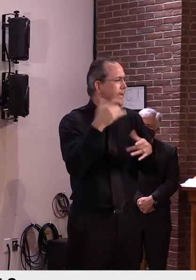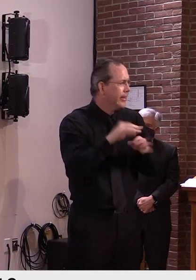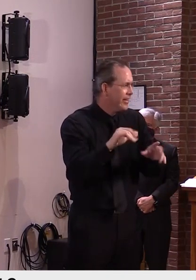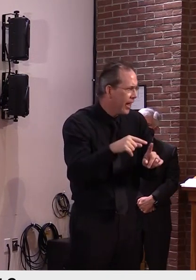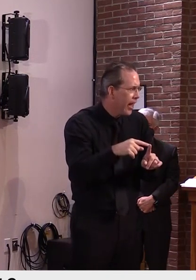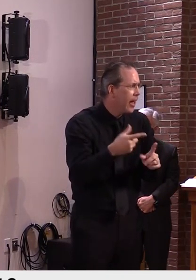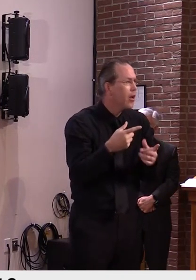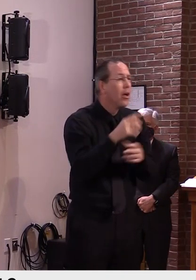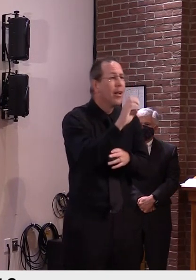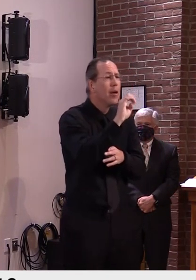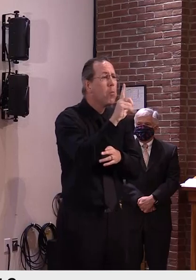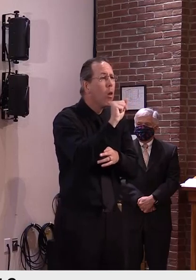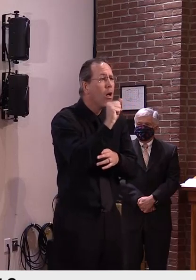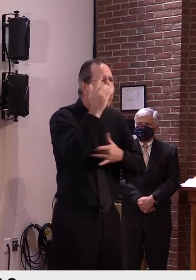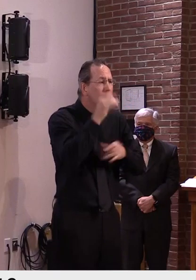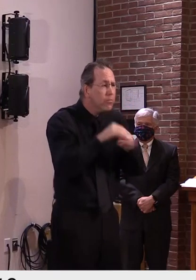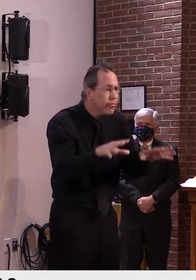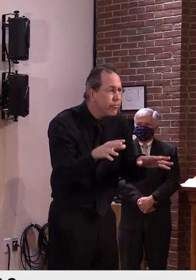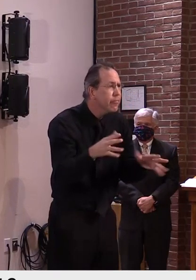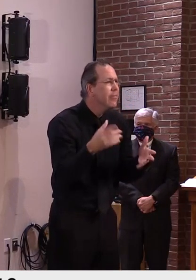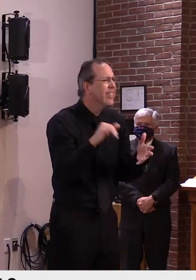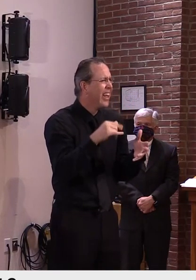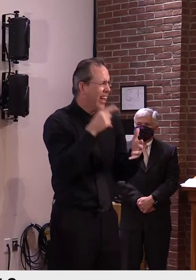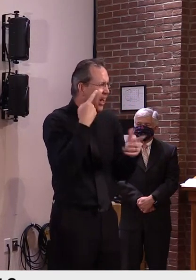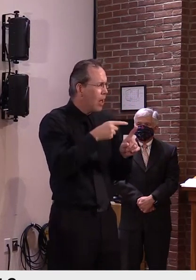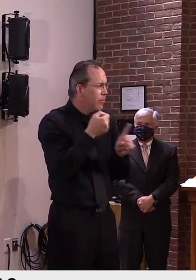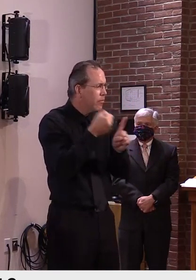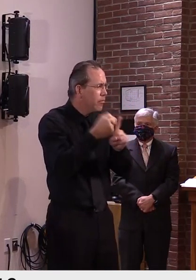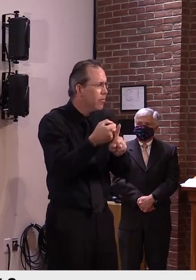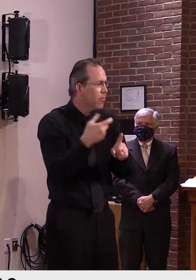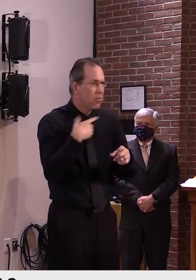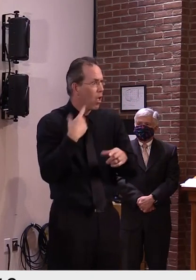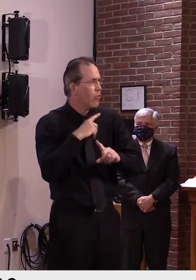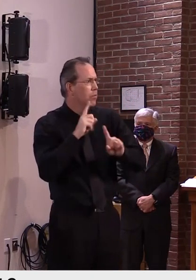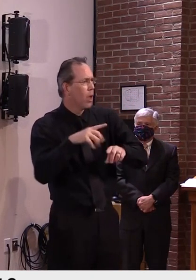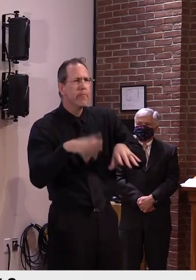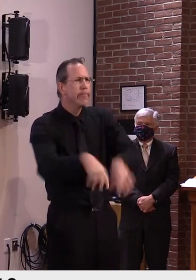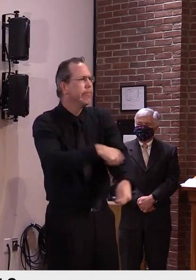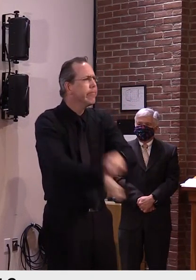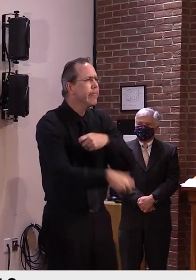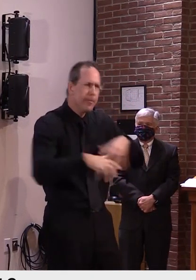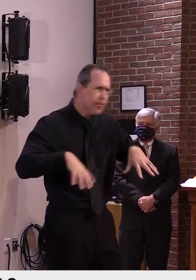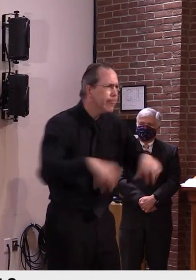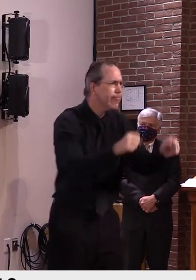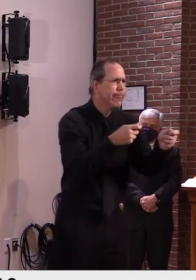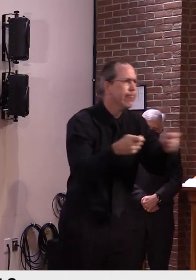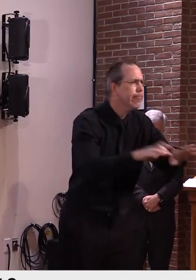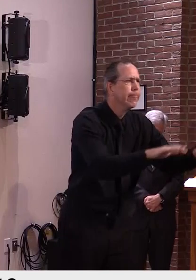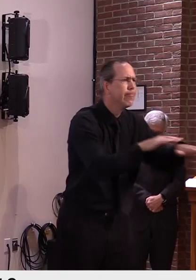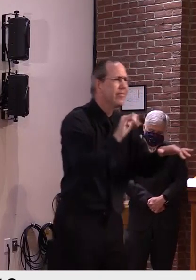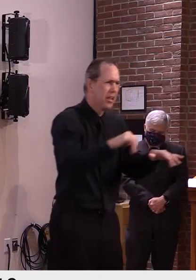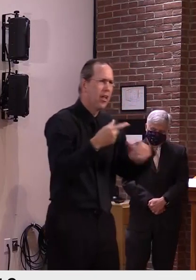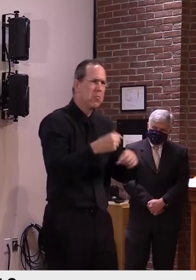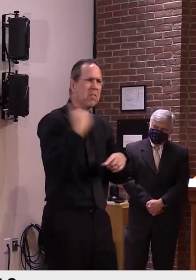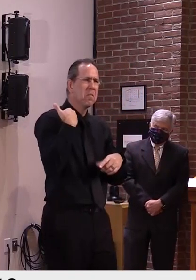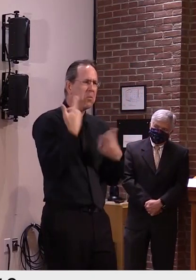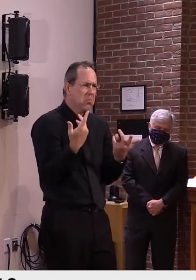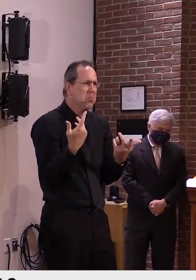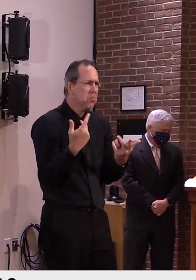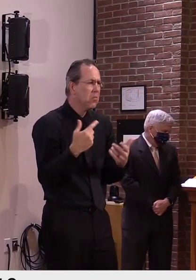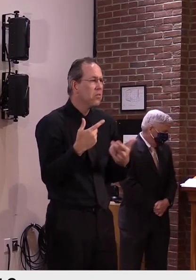had a strategy for all of those. The citizens of Vermont were protected in ways that they may not have even been aware